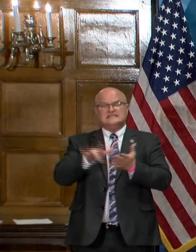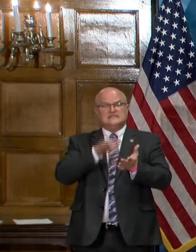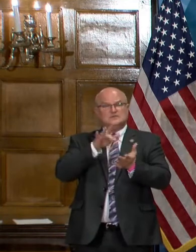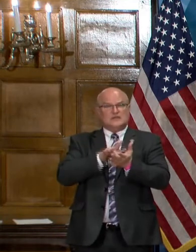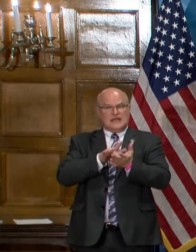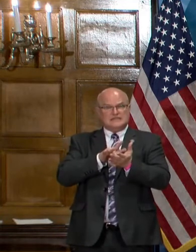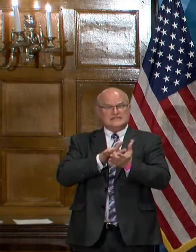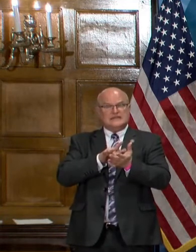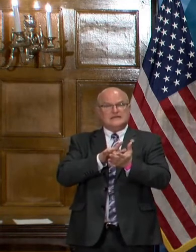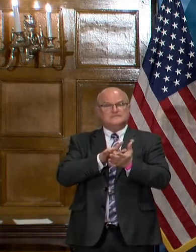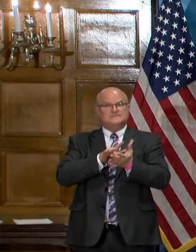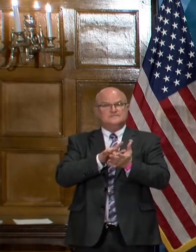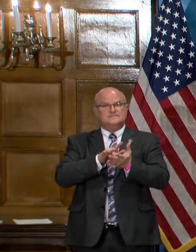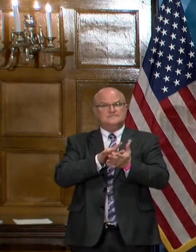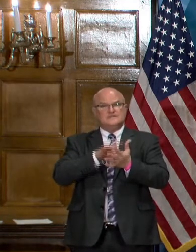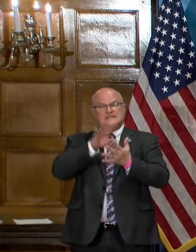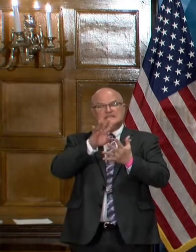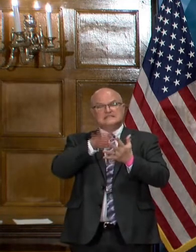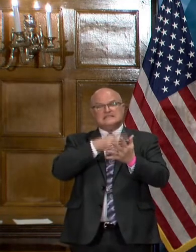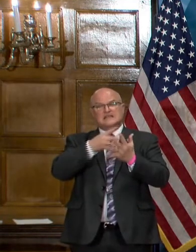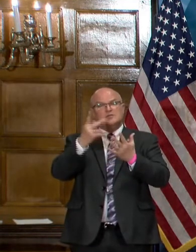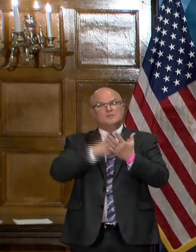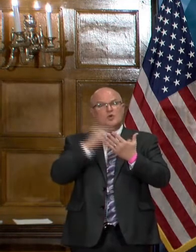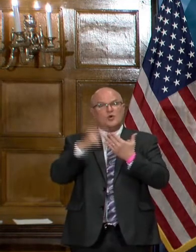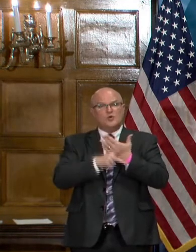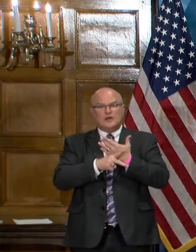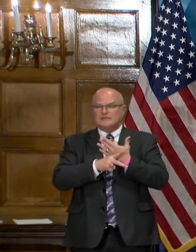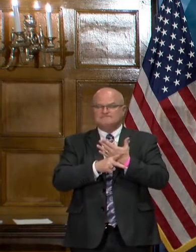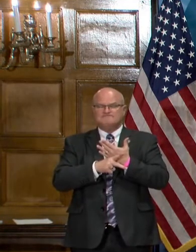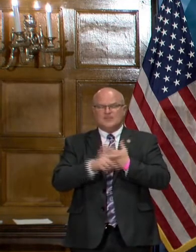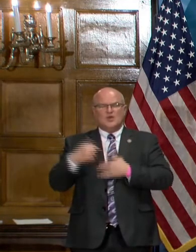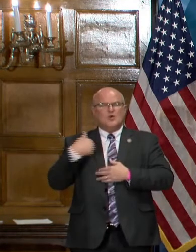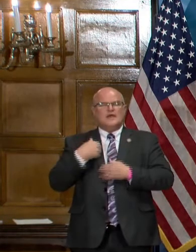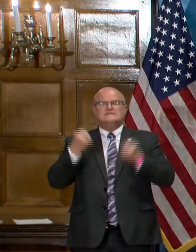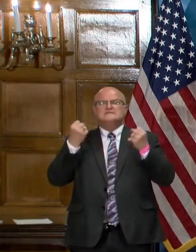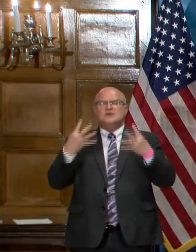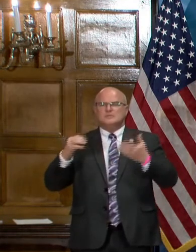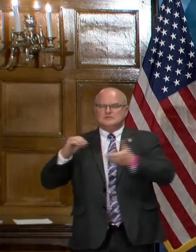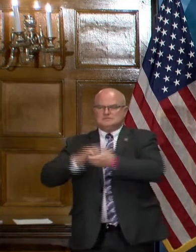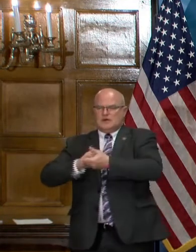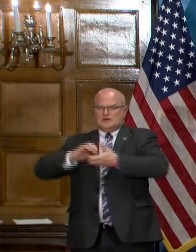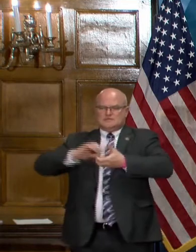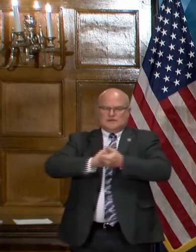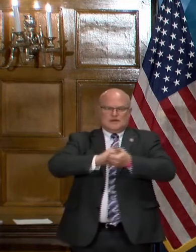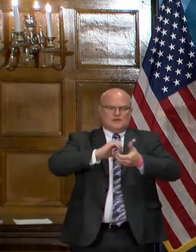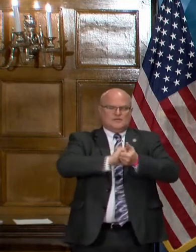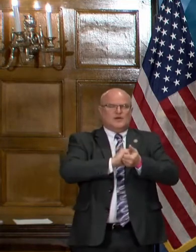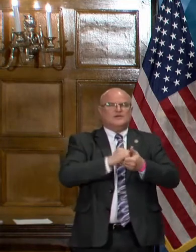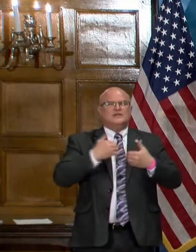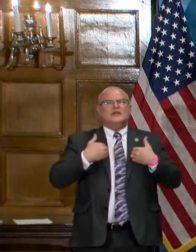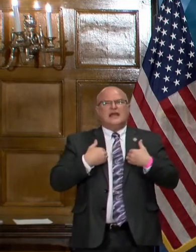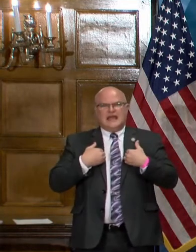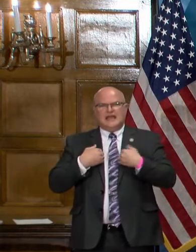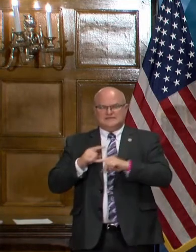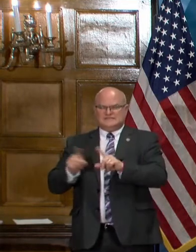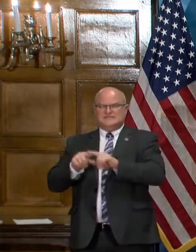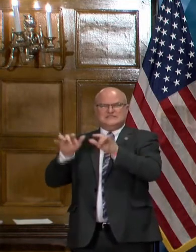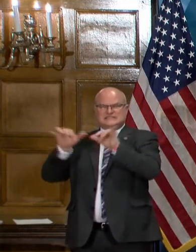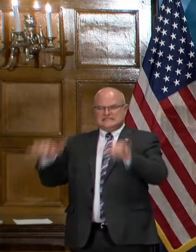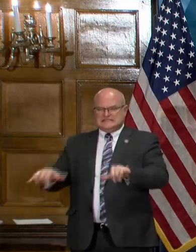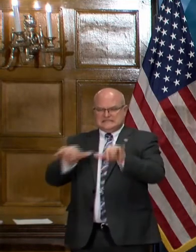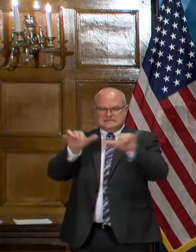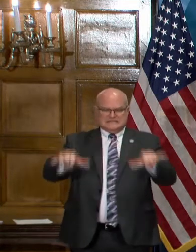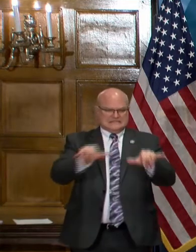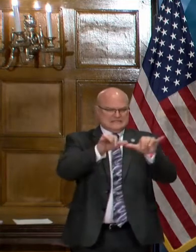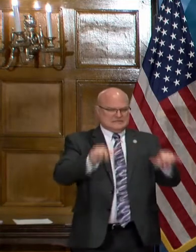centralized scheduling program, it's just that we have so many partners that have disparate, different systems to do